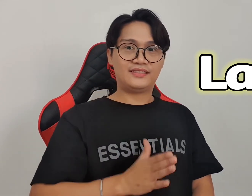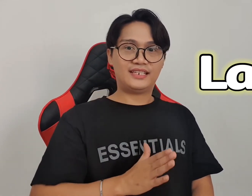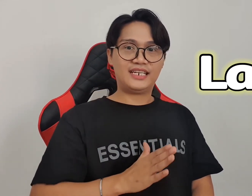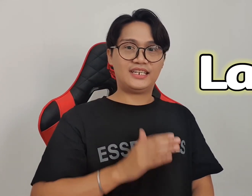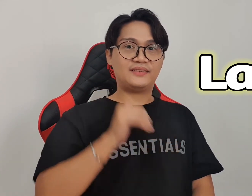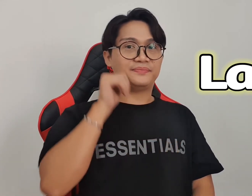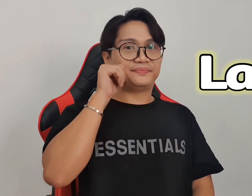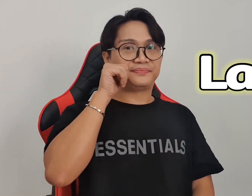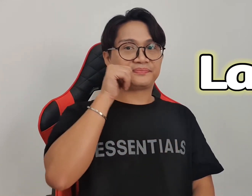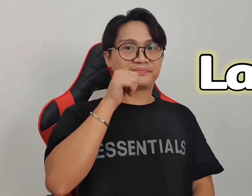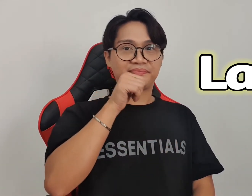Lady.